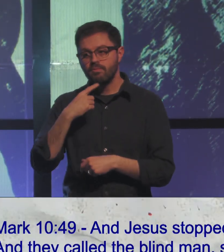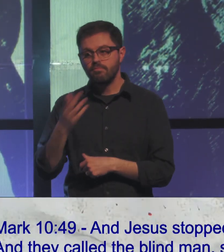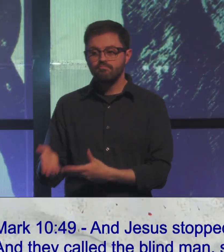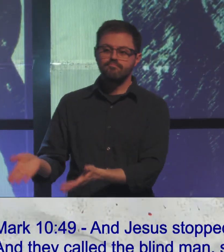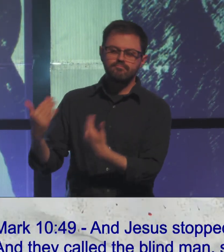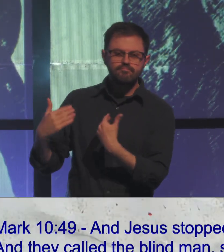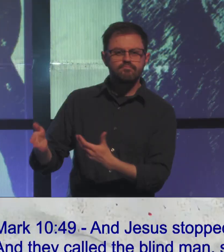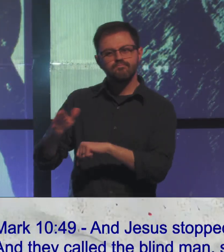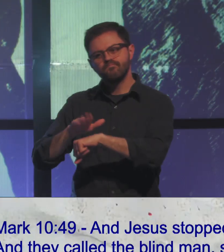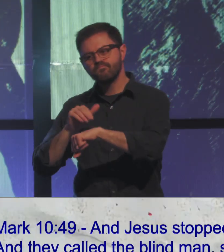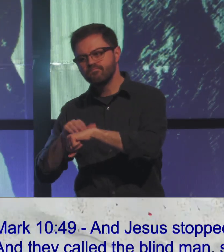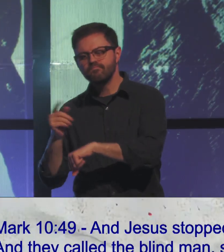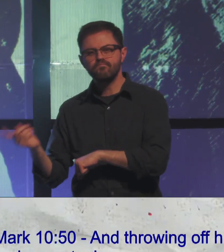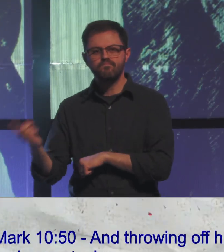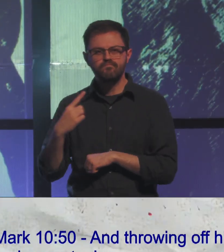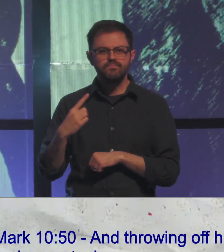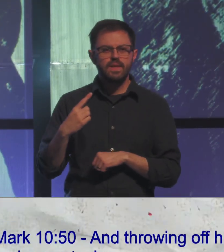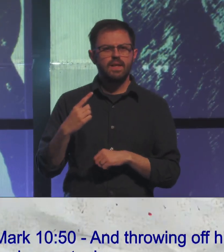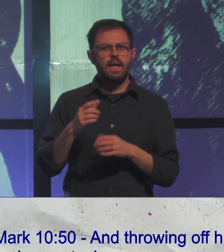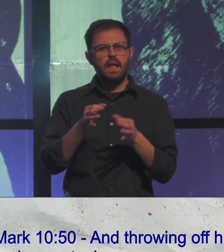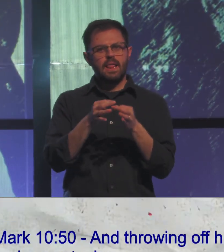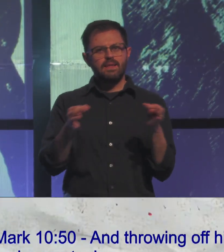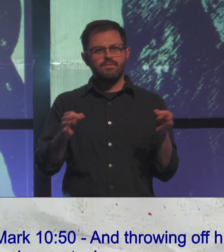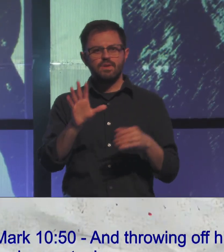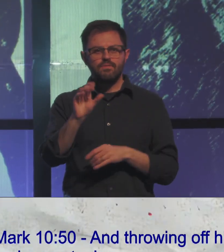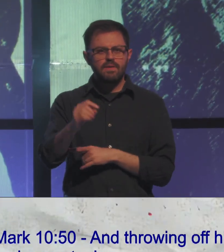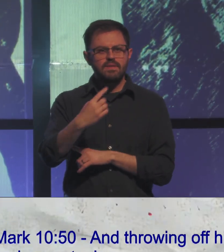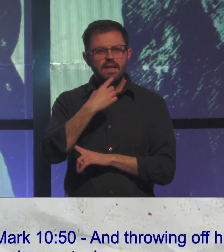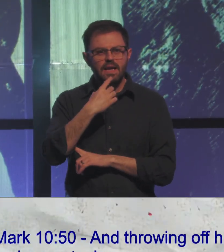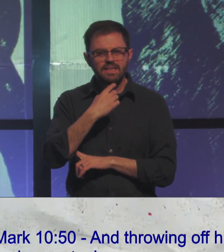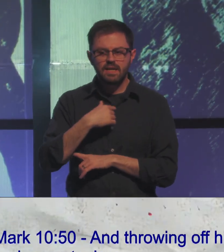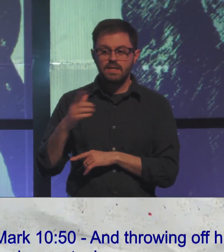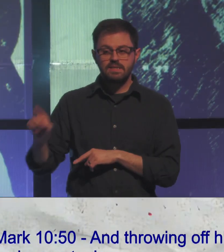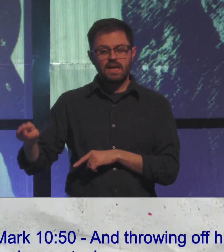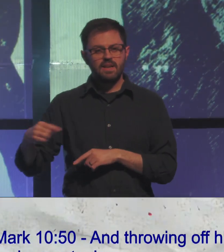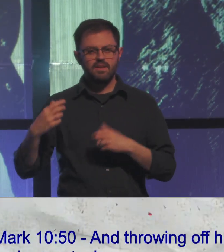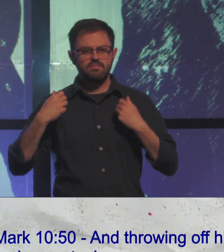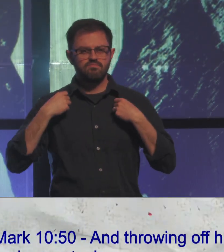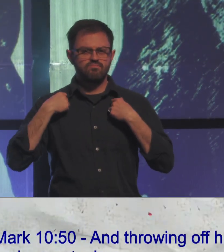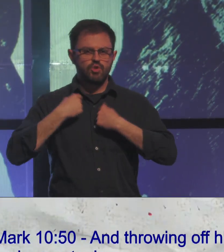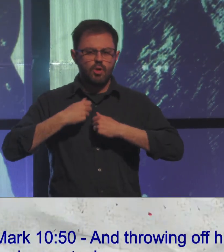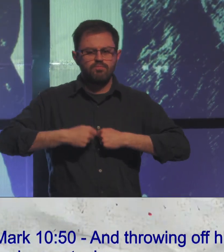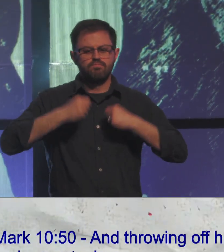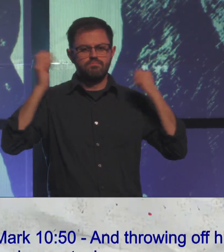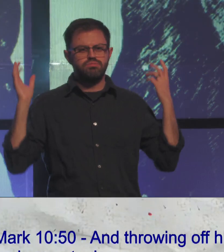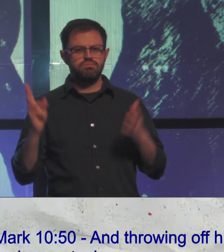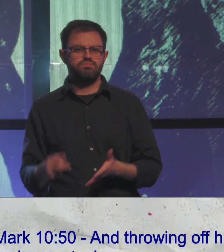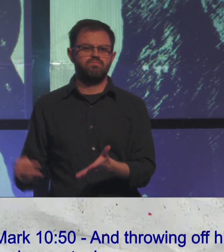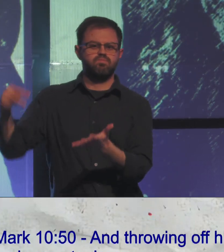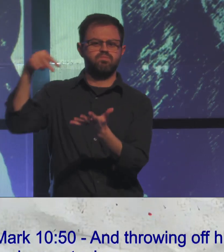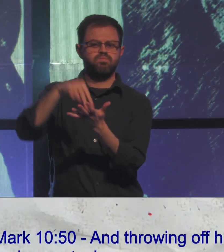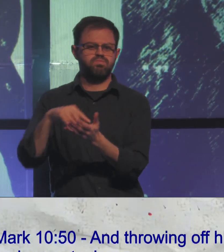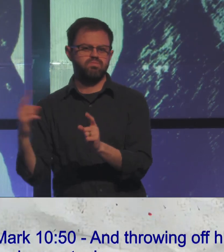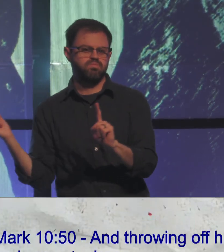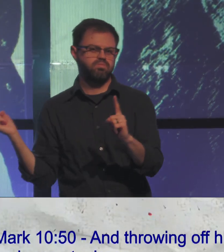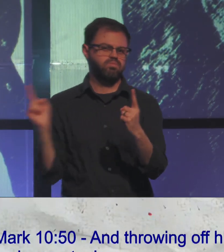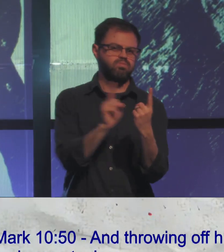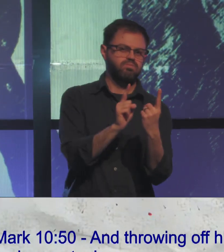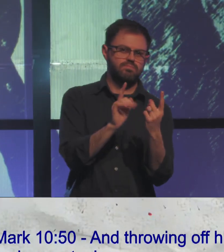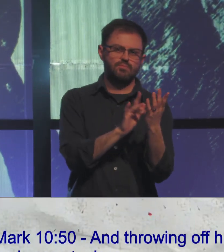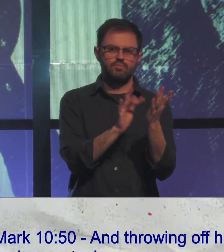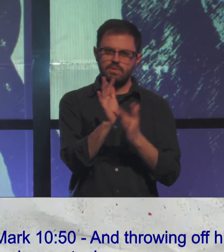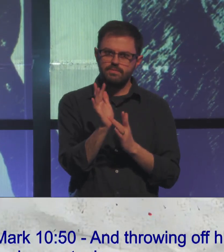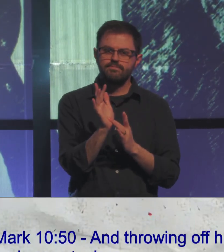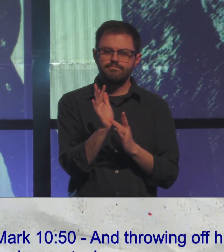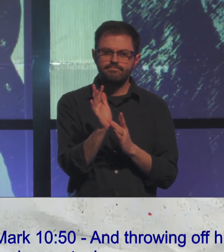you. In verse 50, it says, and throwing off his cloak, he sprang up and came to